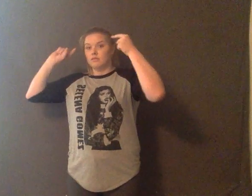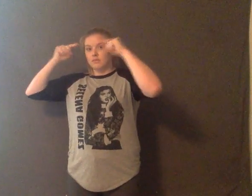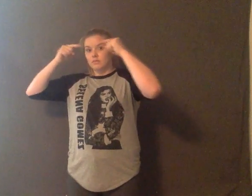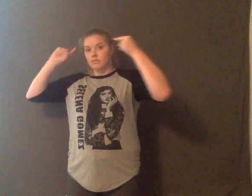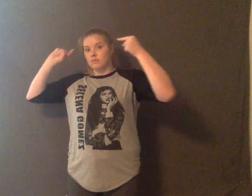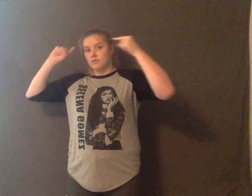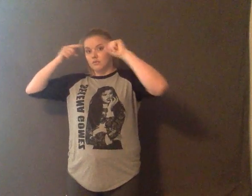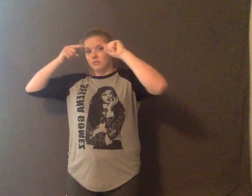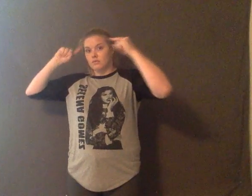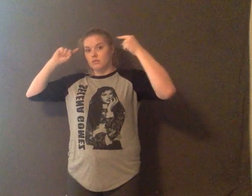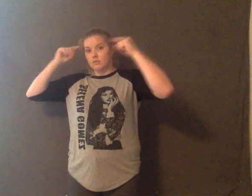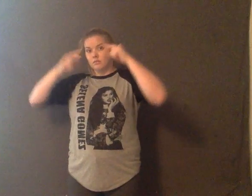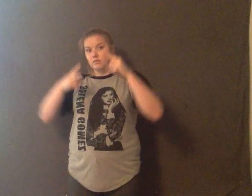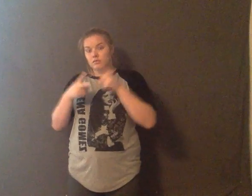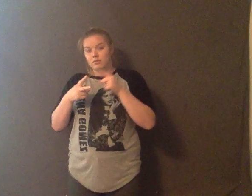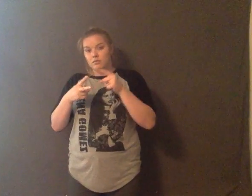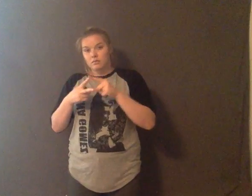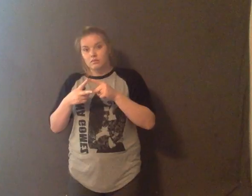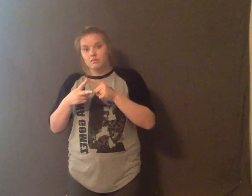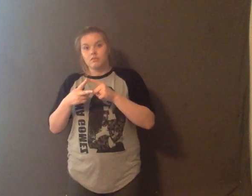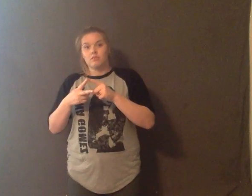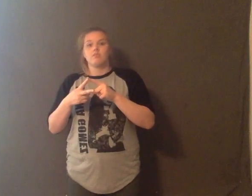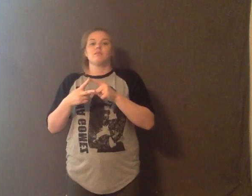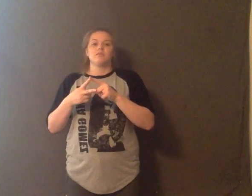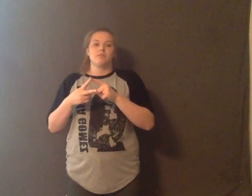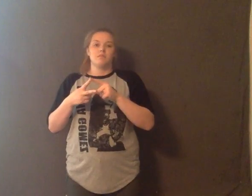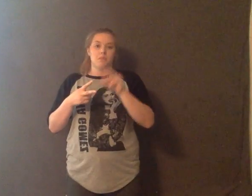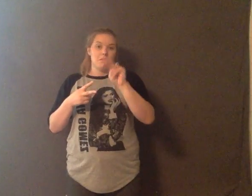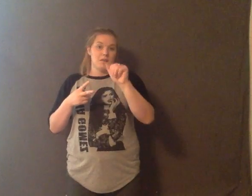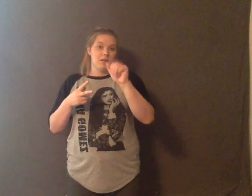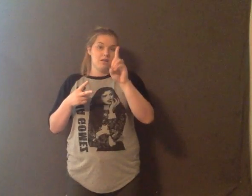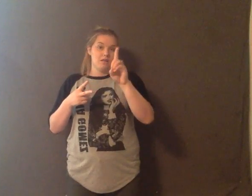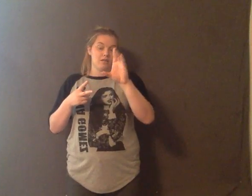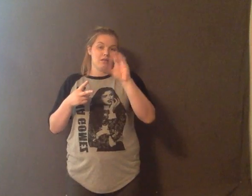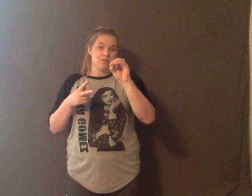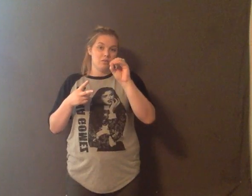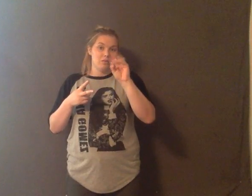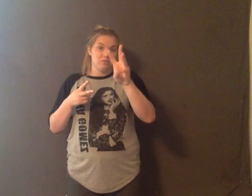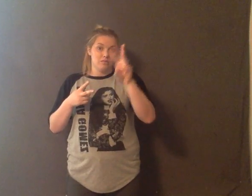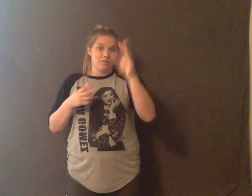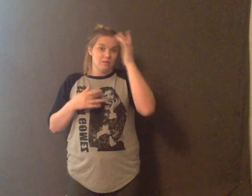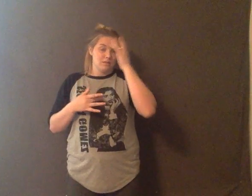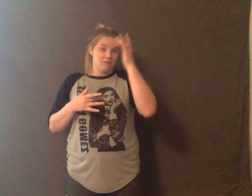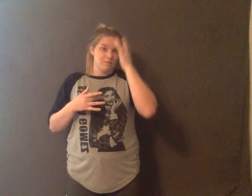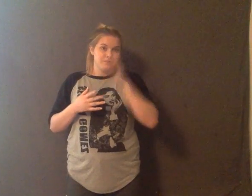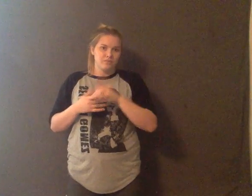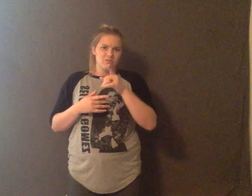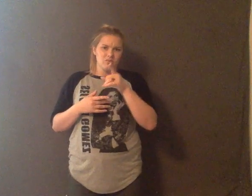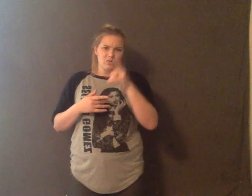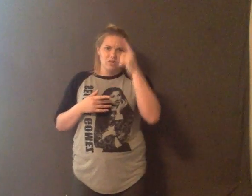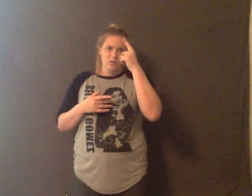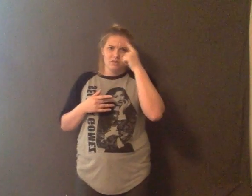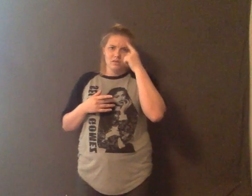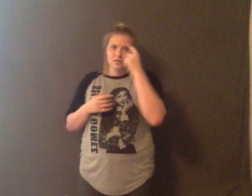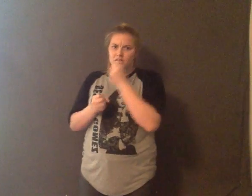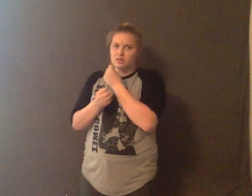a prion disease like Creutzfeldt-Jakob disease or mad cow disease. Do you think it's safe to eat meat? I personally don't think it's